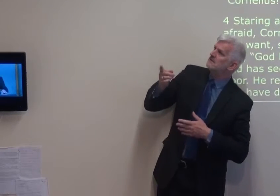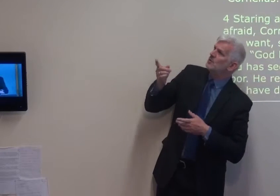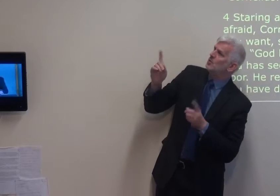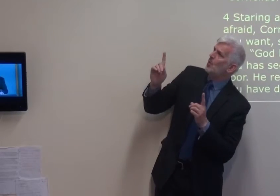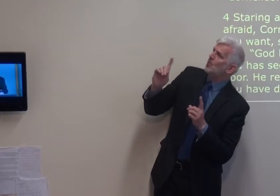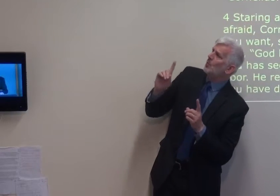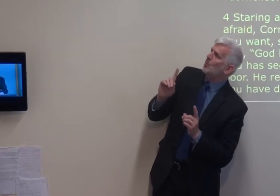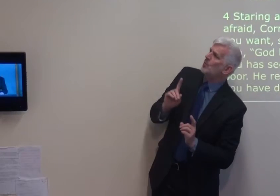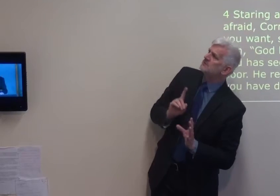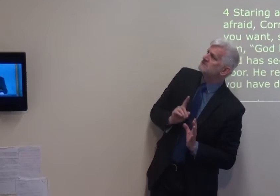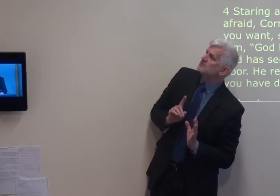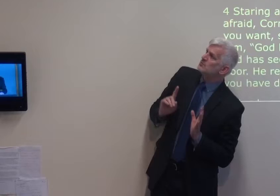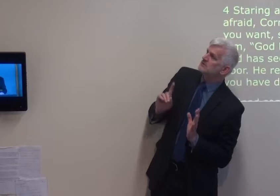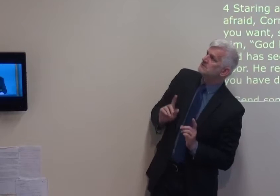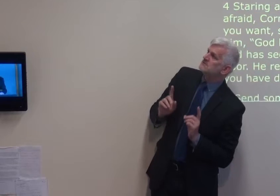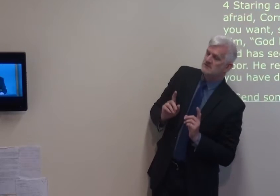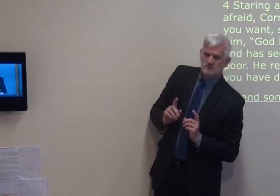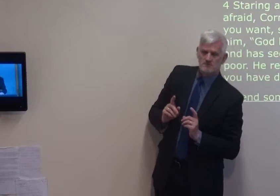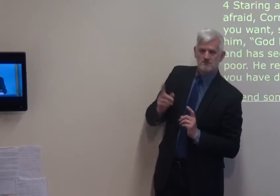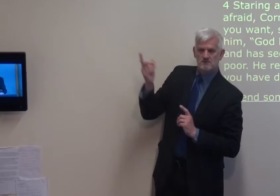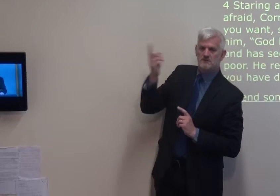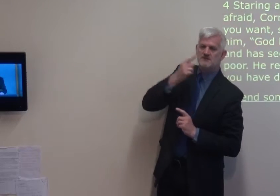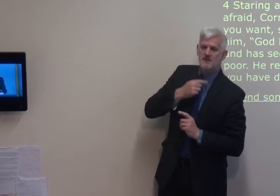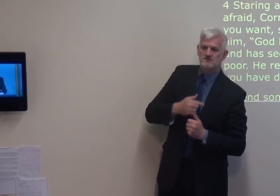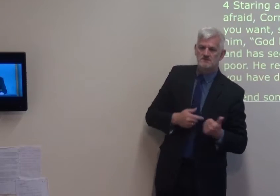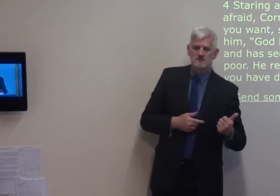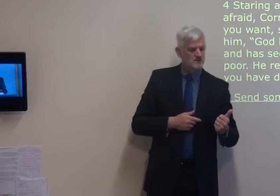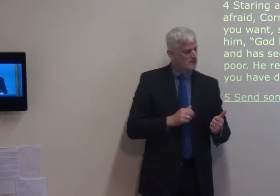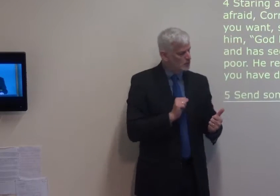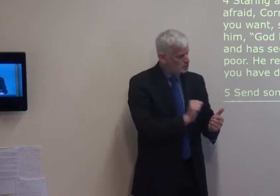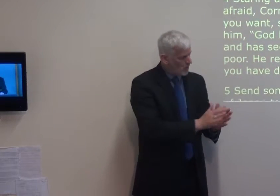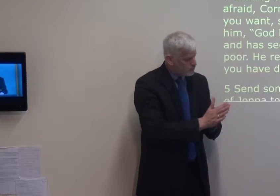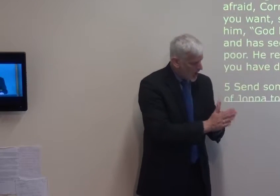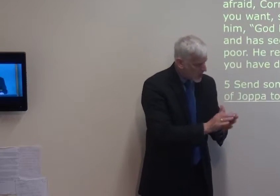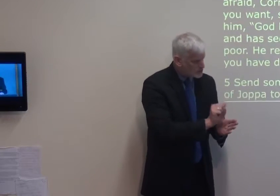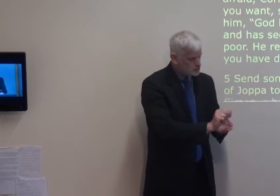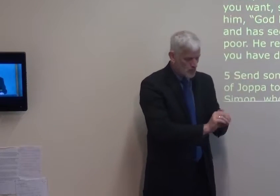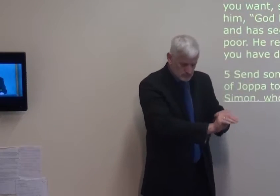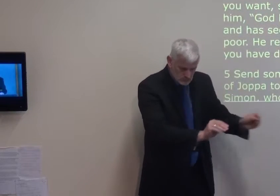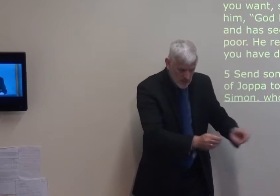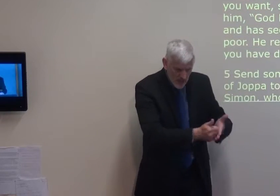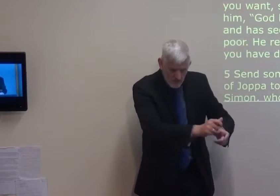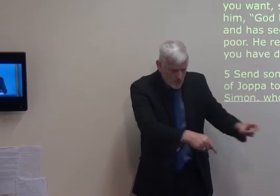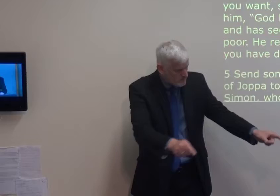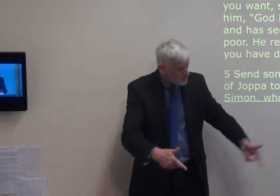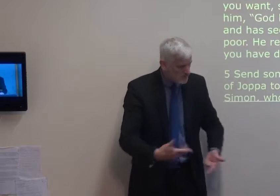it, Lord? And he said unto him, Thy prayers and thine alms are come up for a memorial